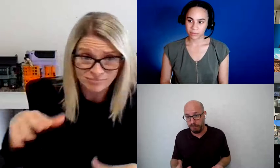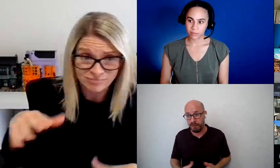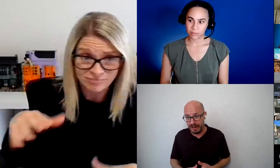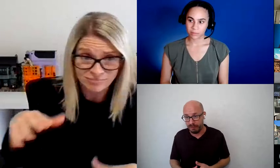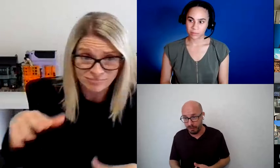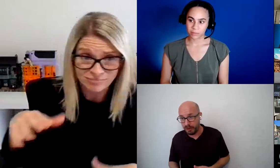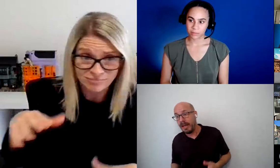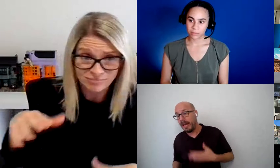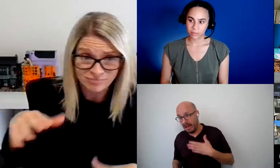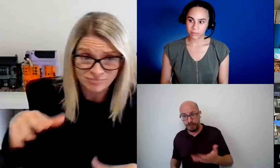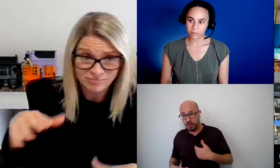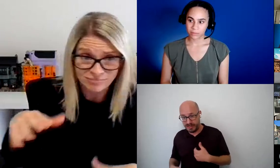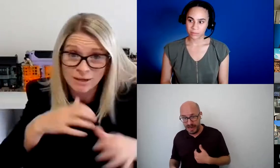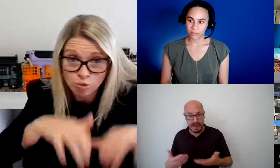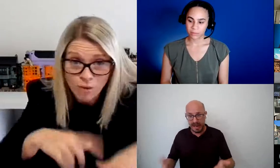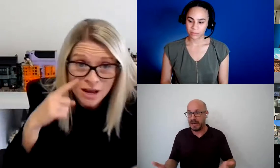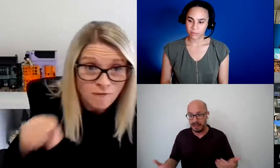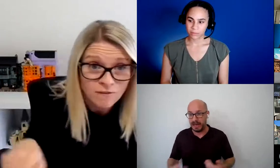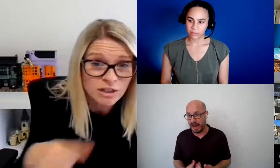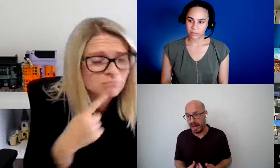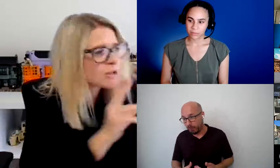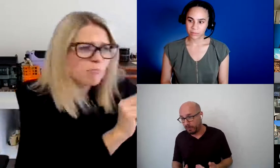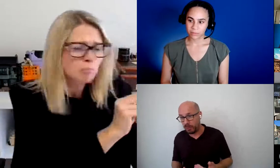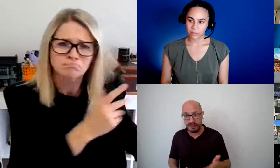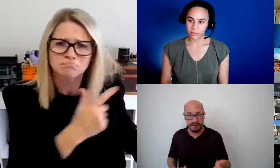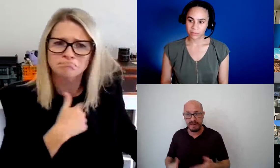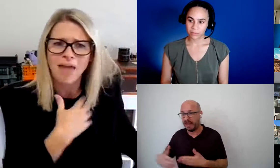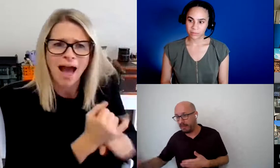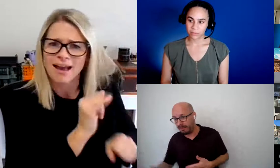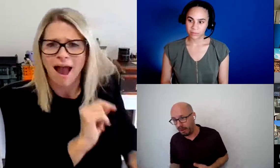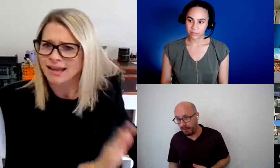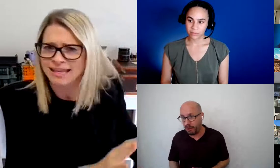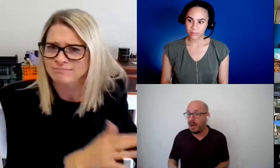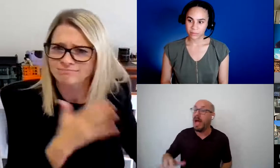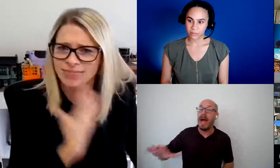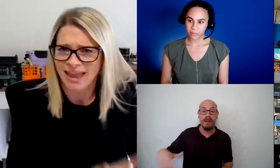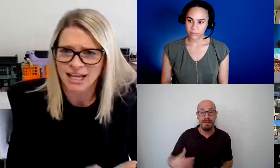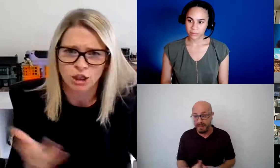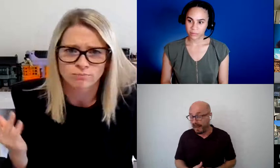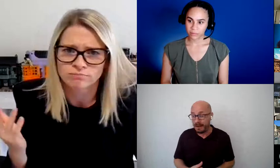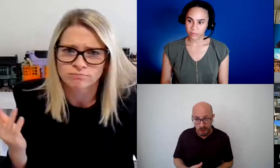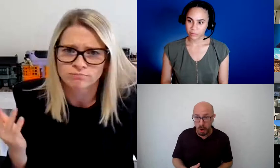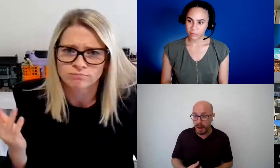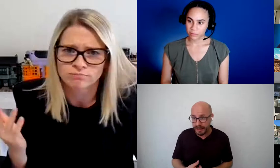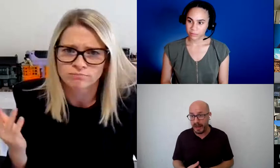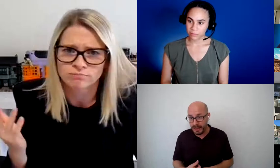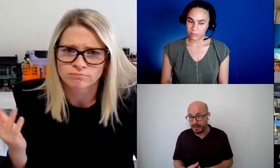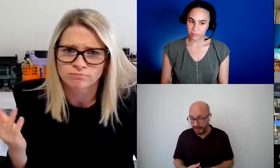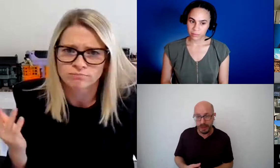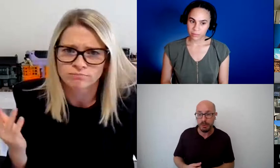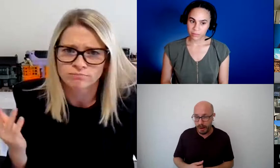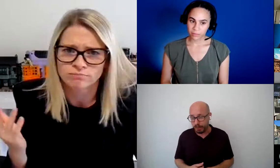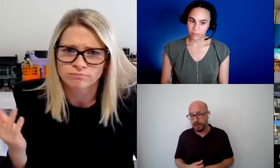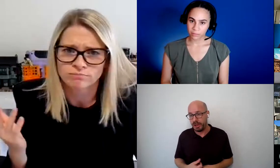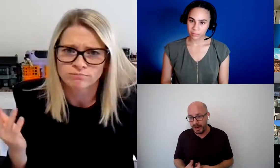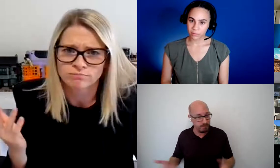no for an answer. If you say, hey, can I help you with this? Can I type this out for you? And if they say, no, I got it. Thank you. I appreciate